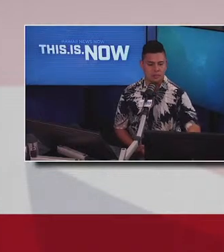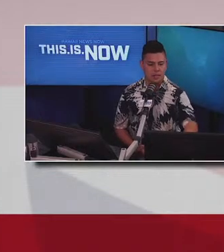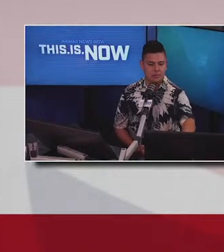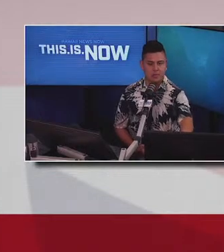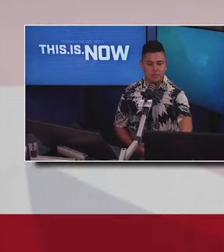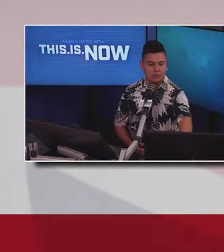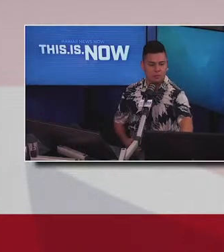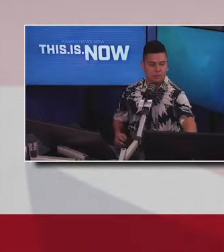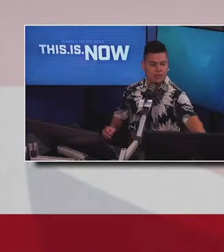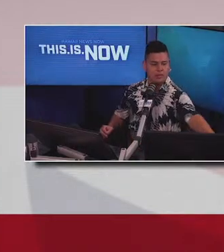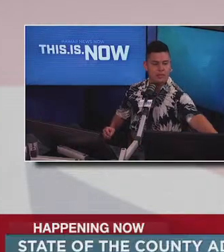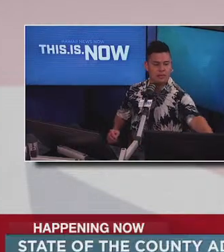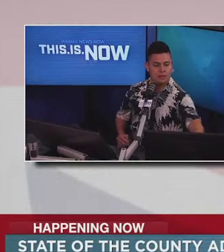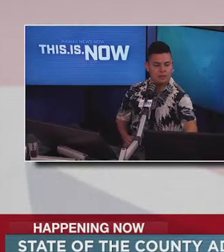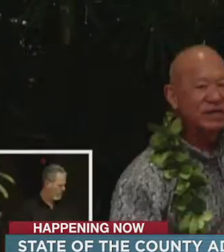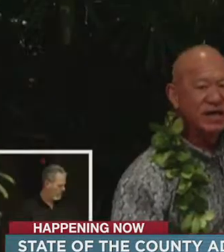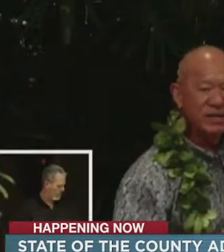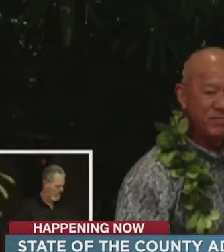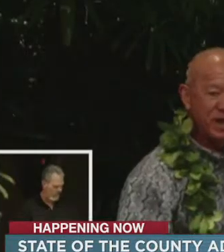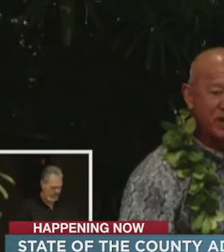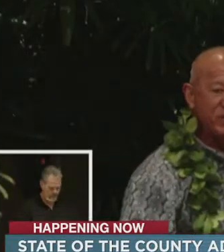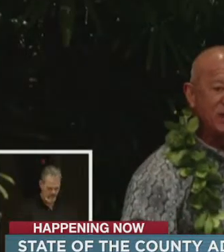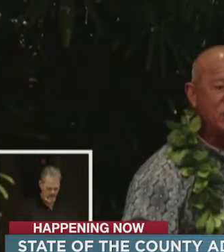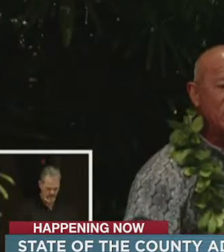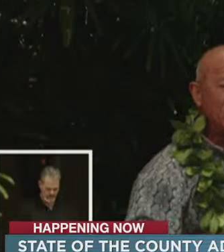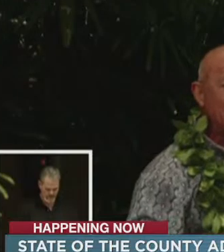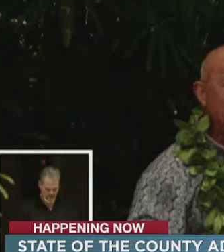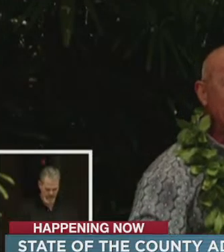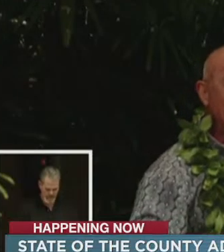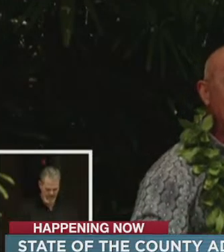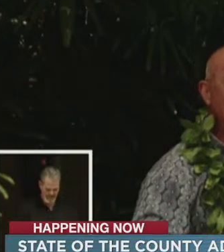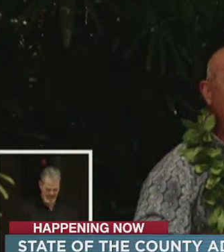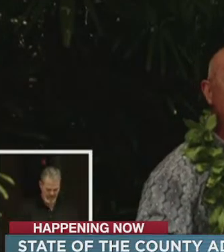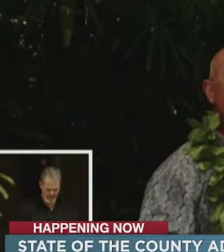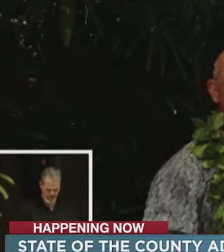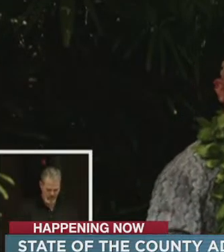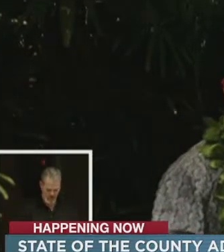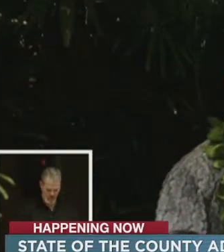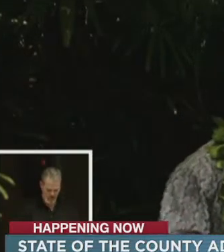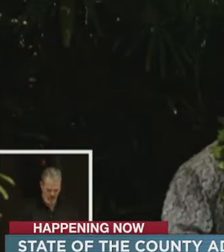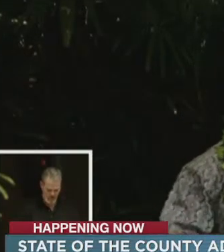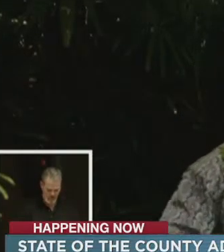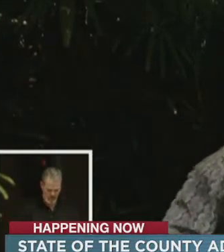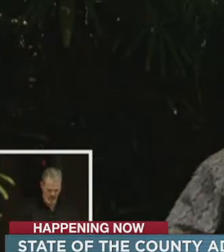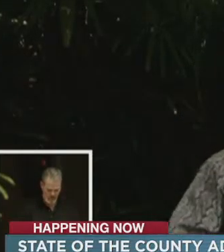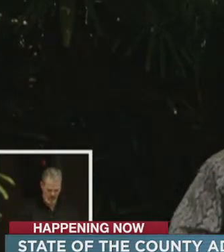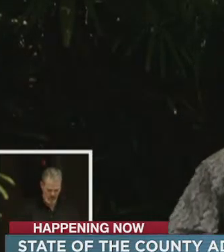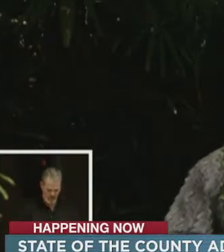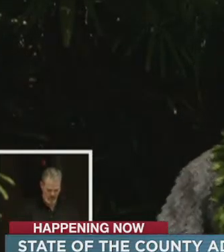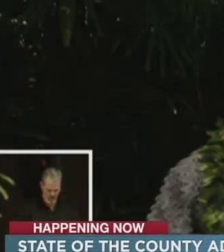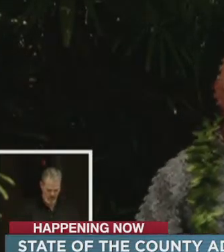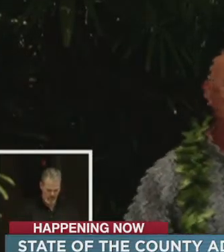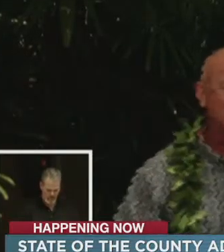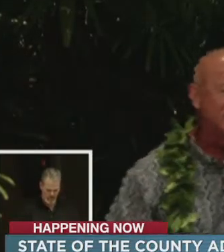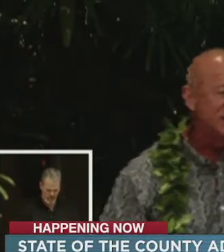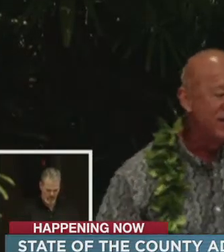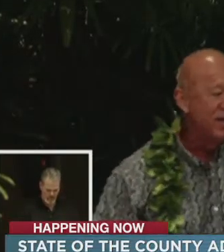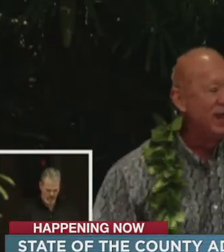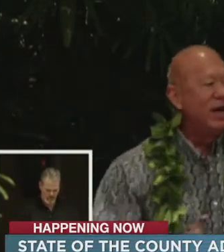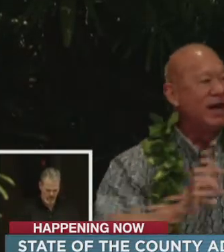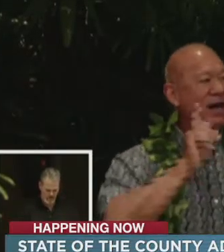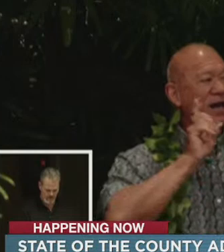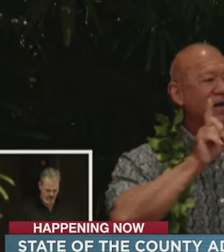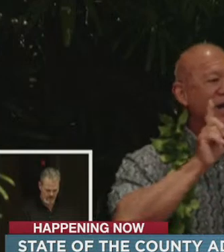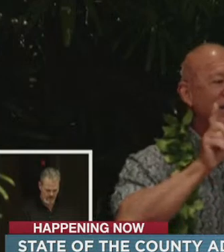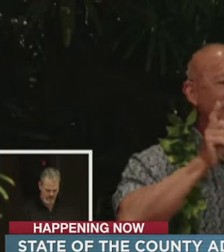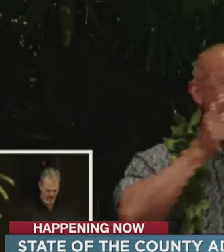a live signal right here. As you can see, his speech is just getting underway as a blessing and a pule